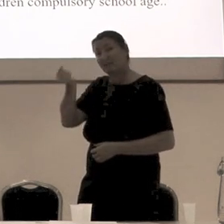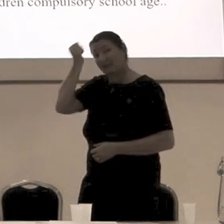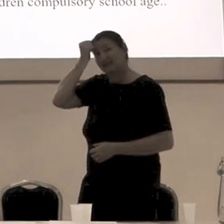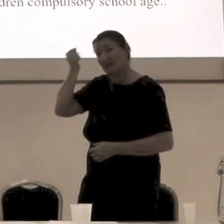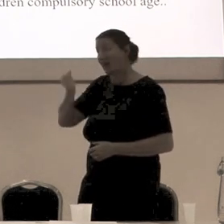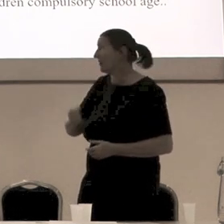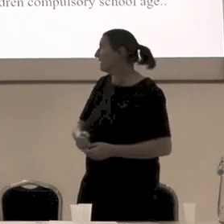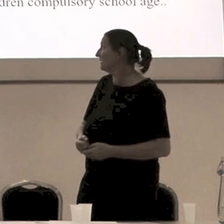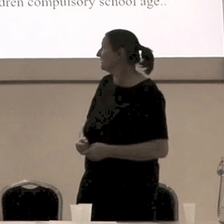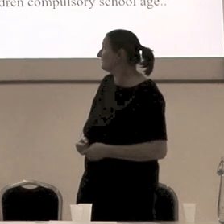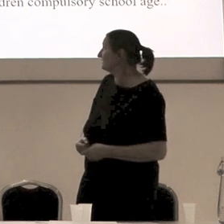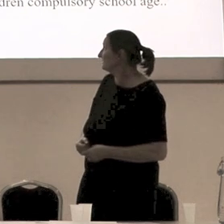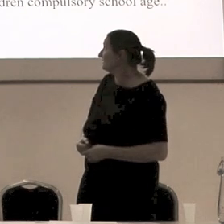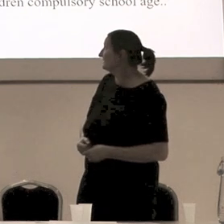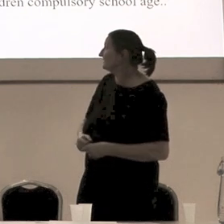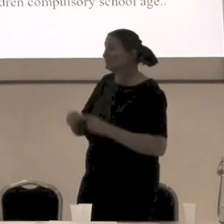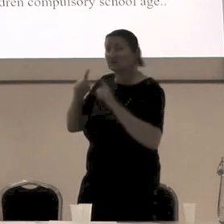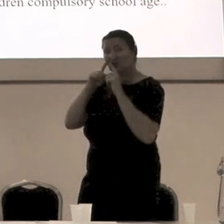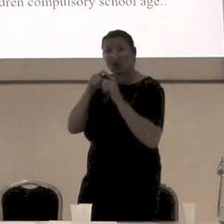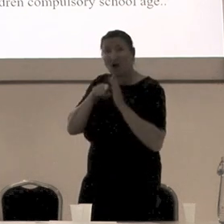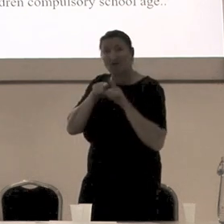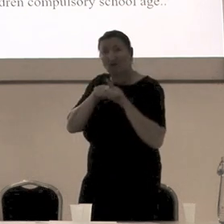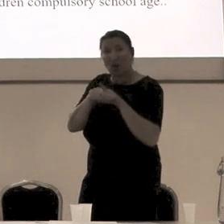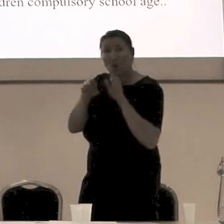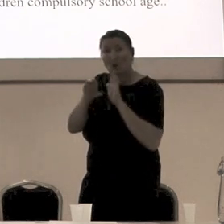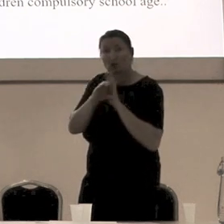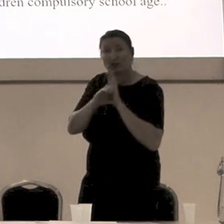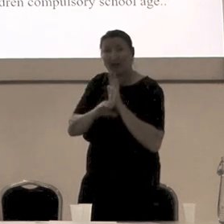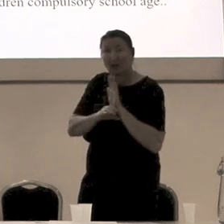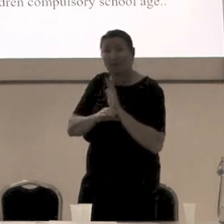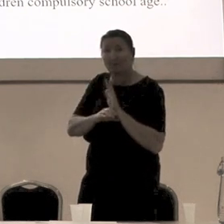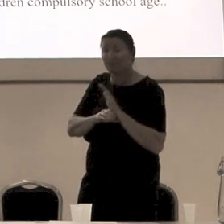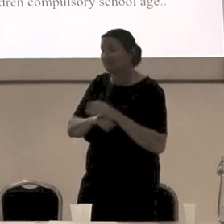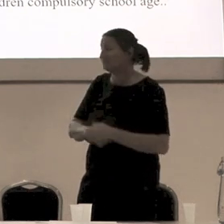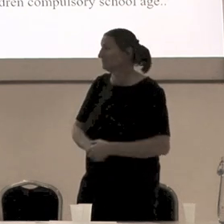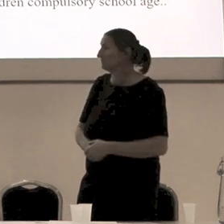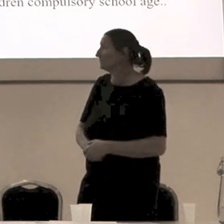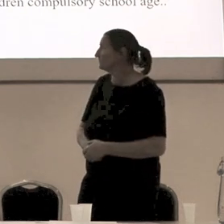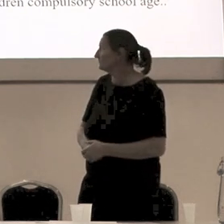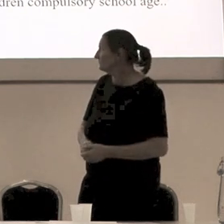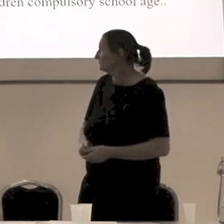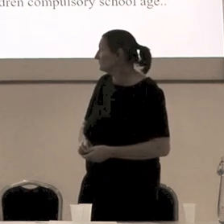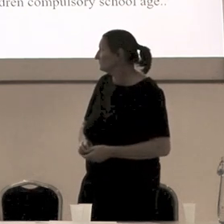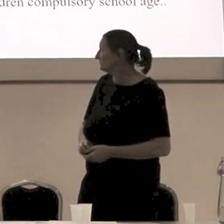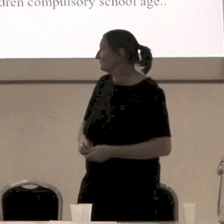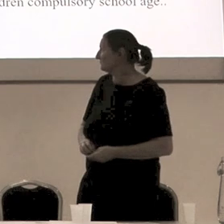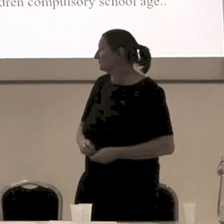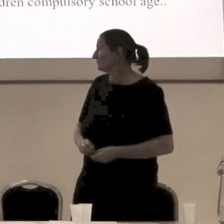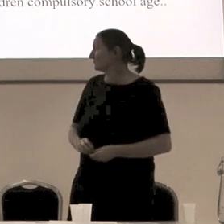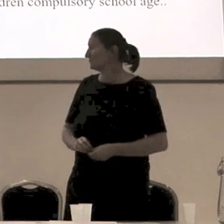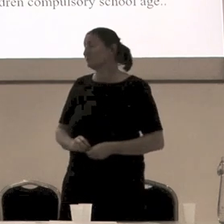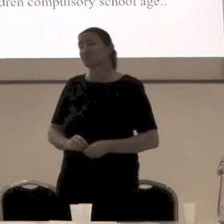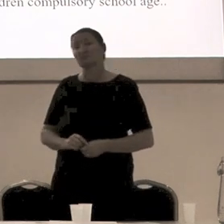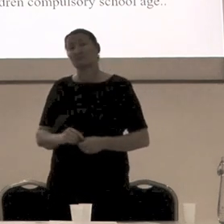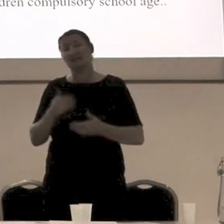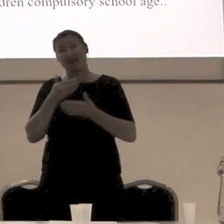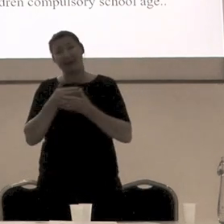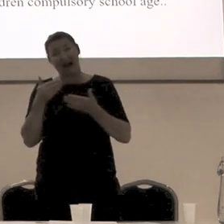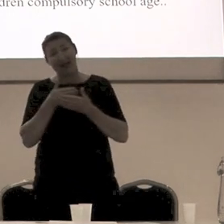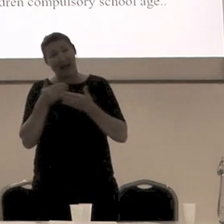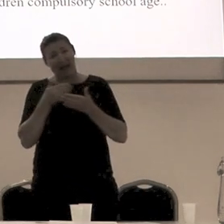incapable of following the curriculum and is indeed an imbecile. So this language was used